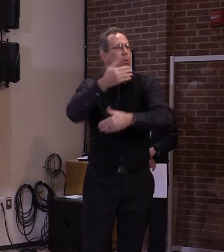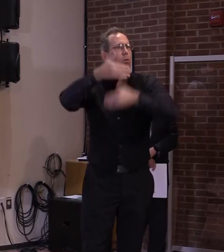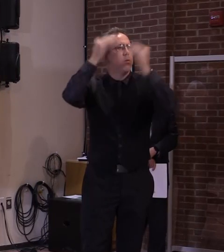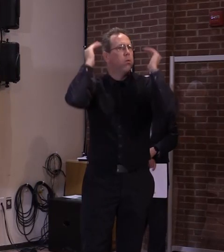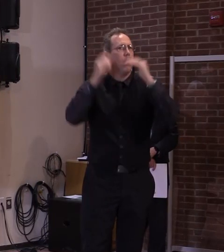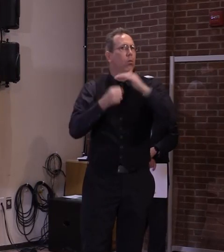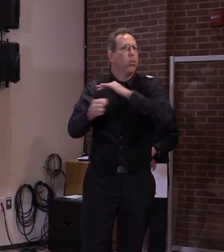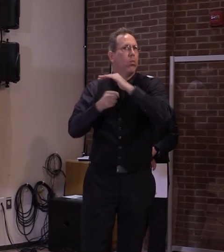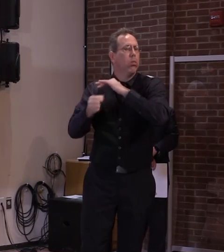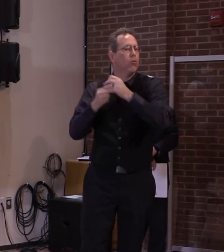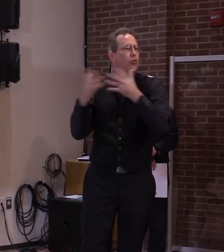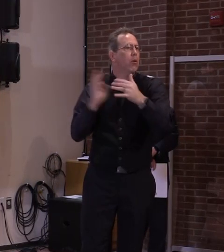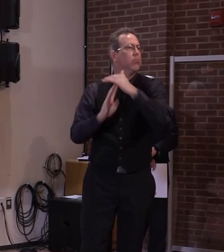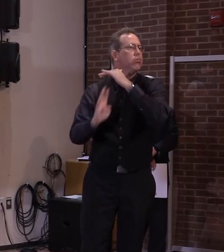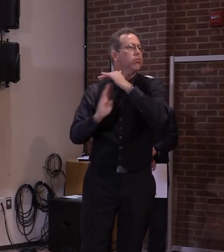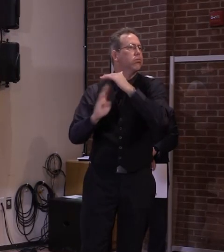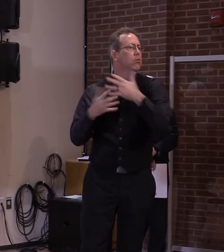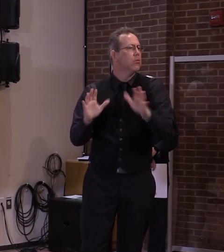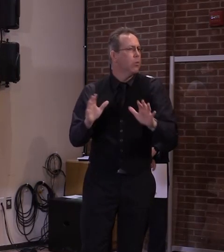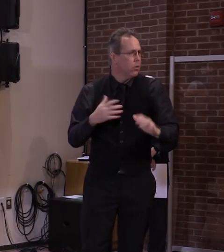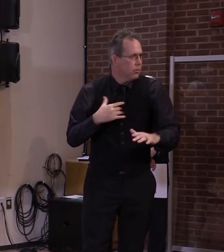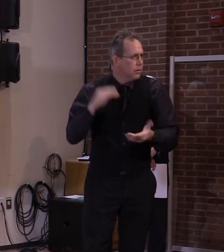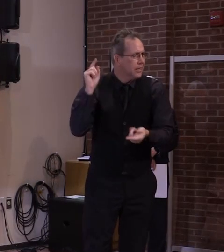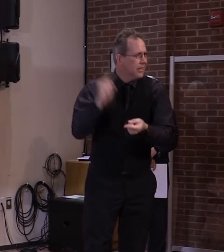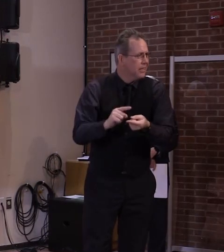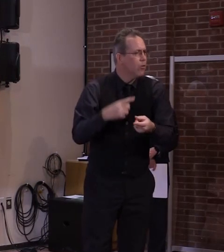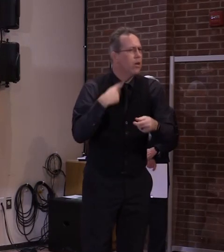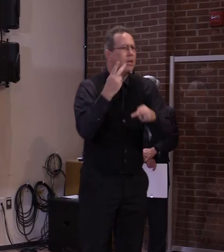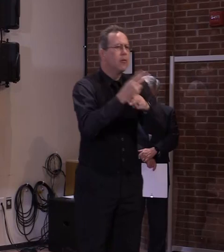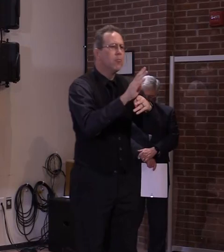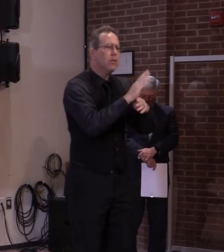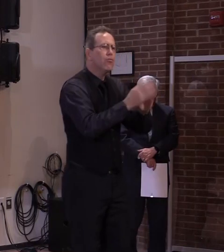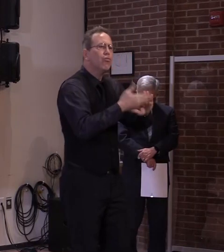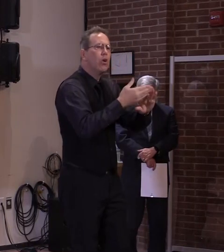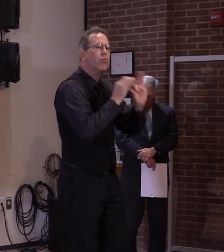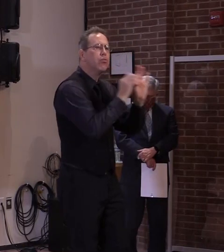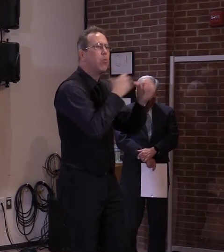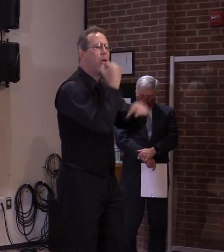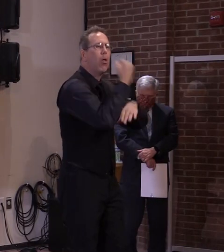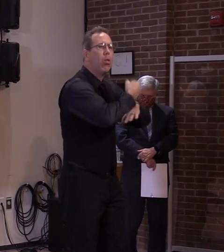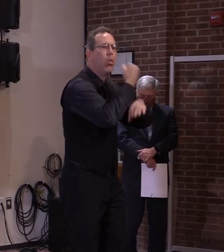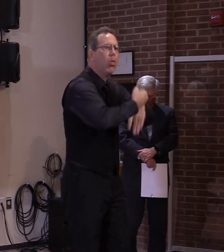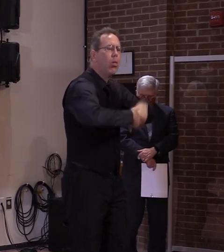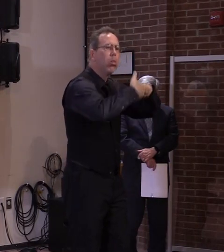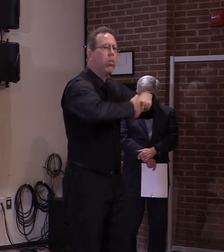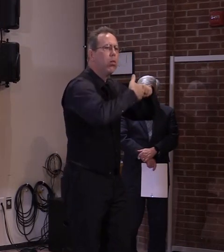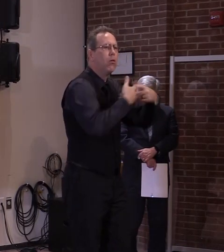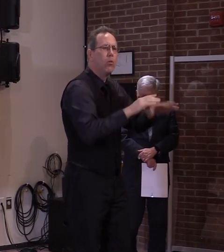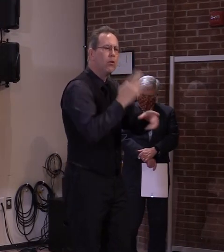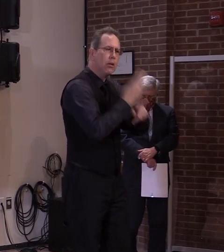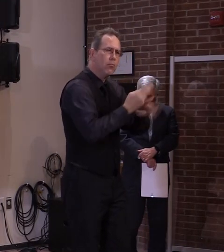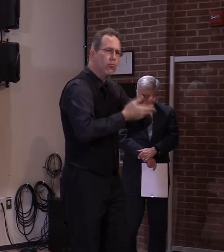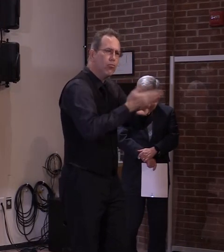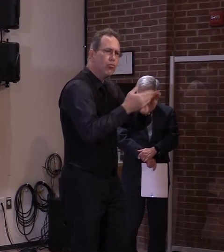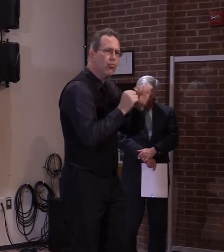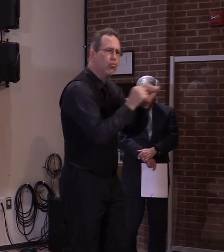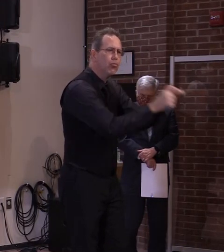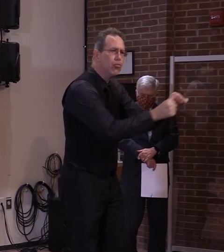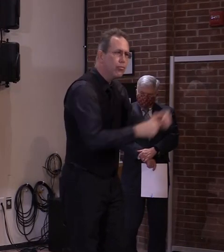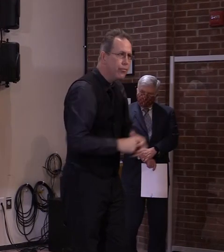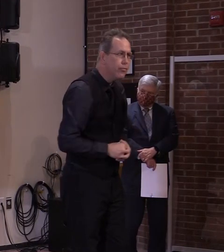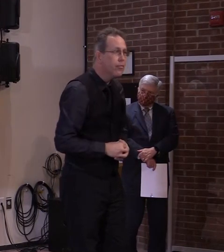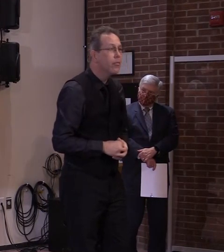the Vermonters they employ both open and working. As you hear the governor and my colleagues behind me say every